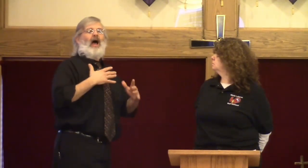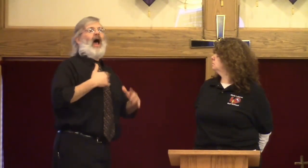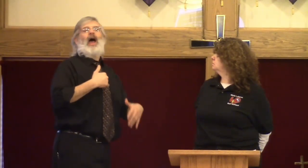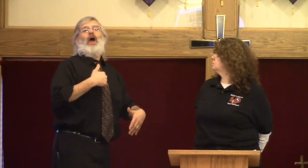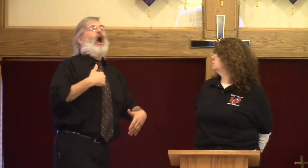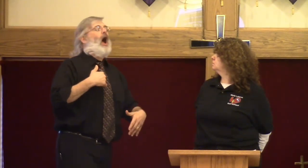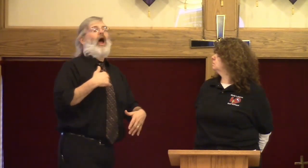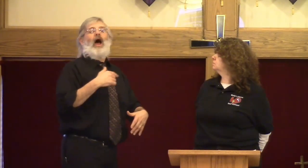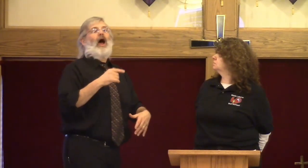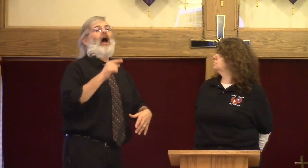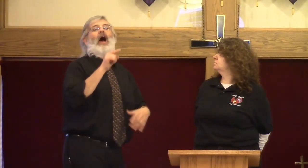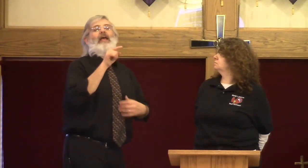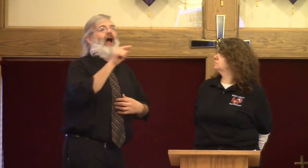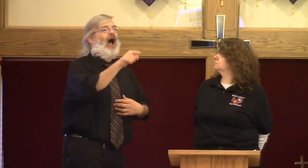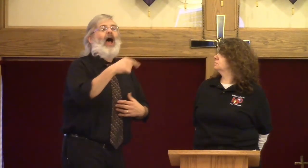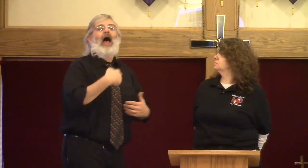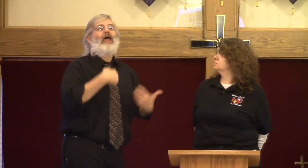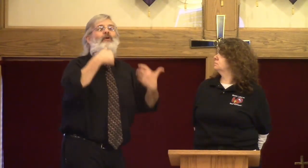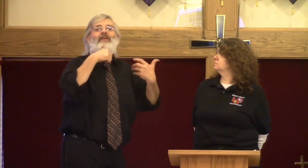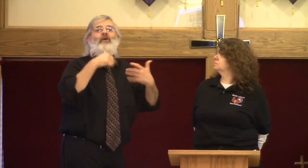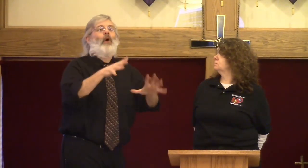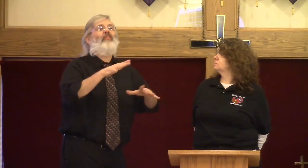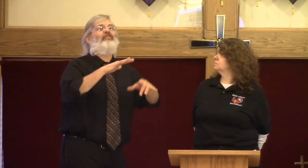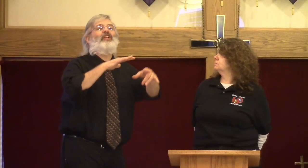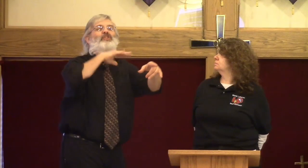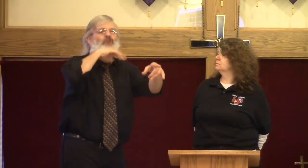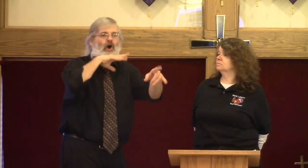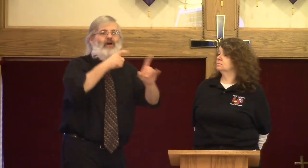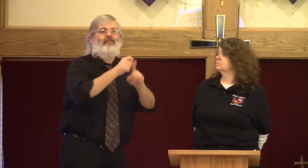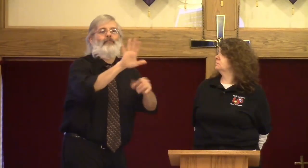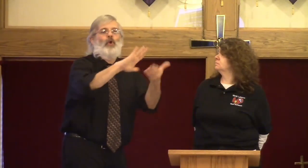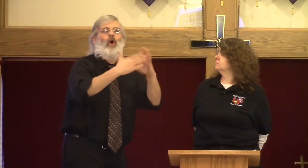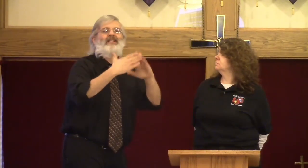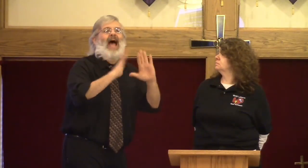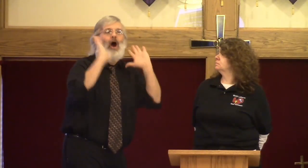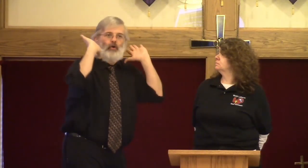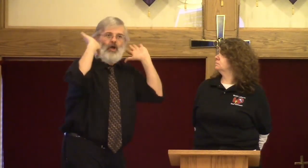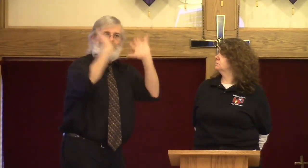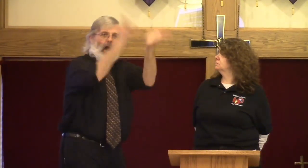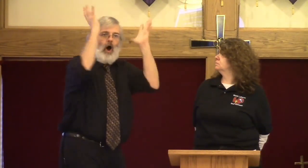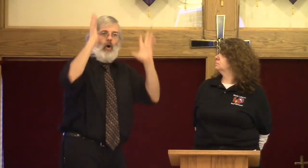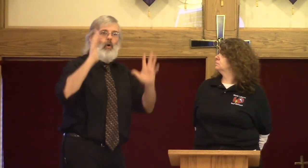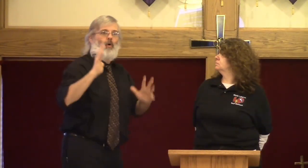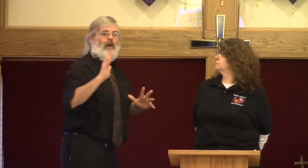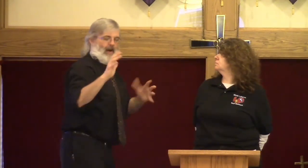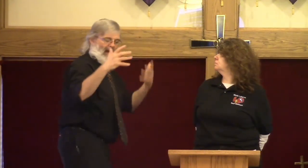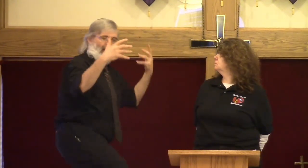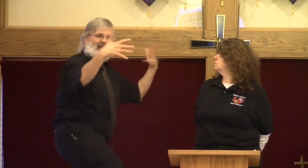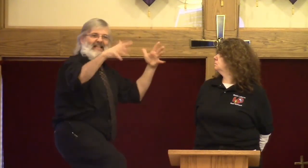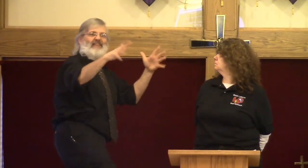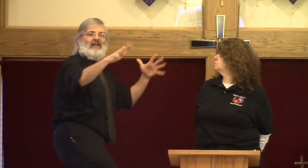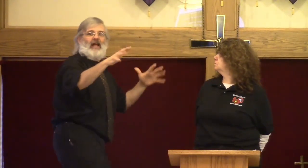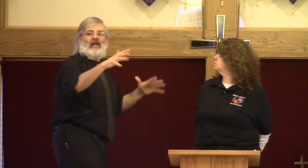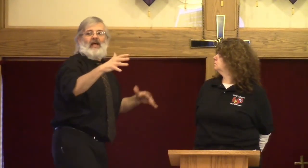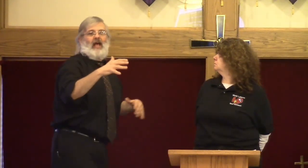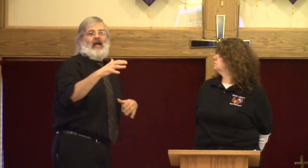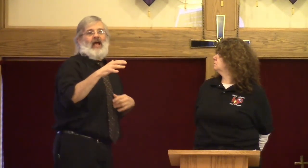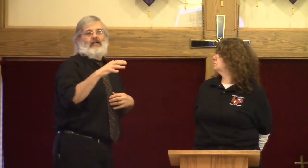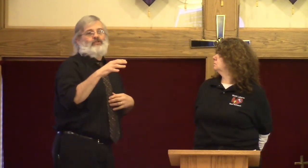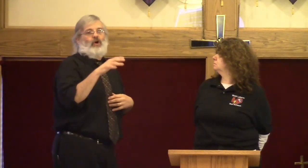I don't even want the dirt from your town. Po! I'm leaving it. And